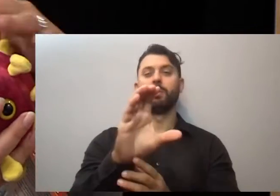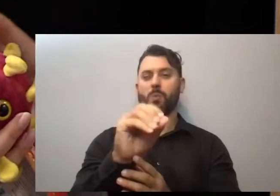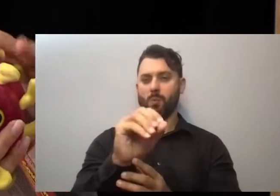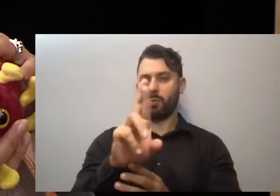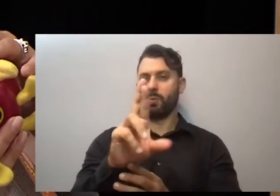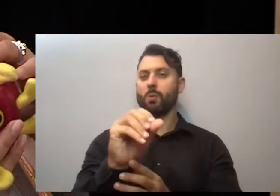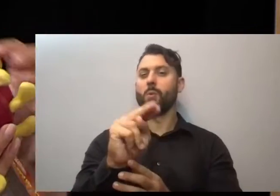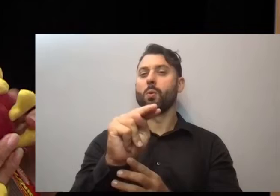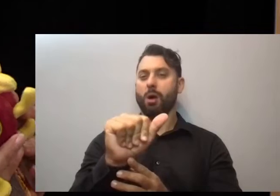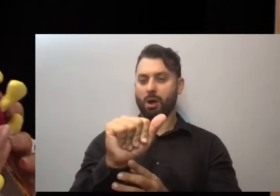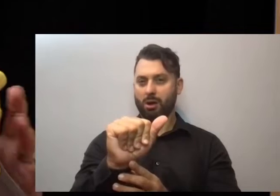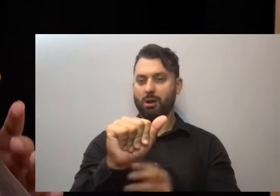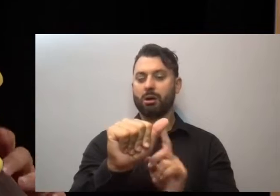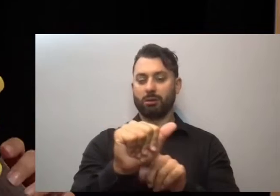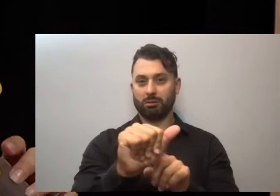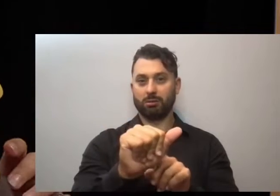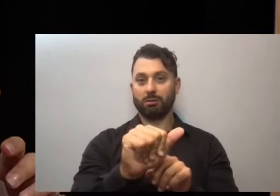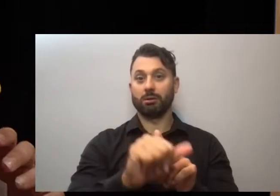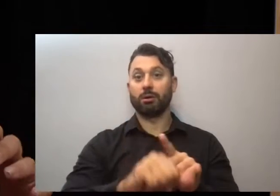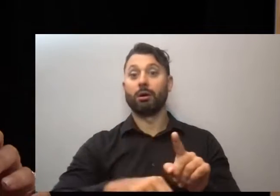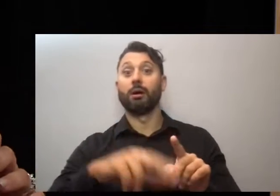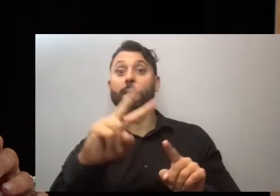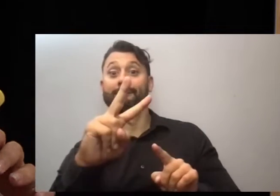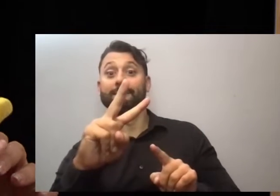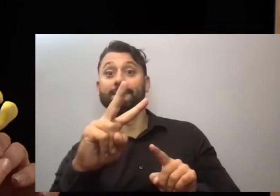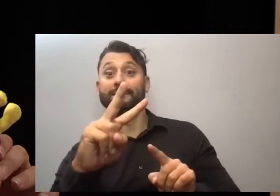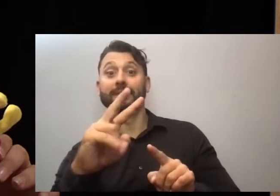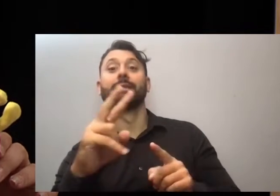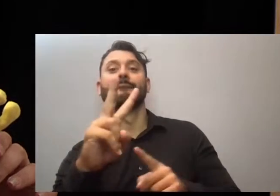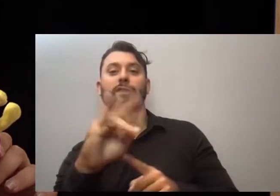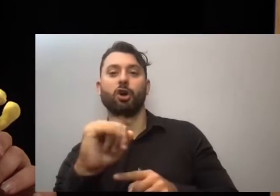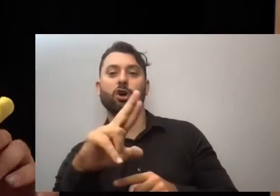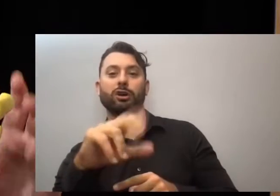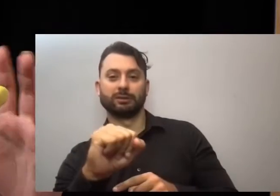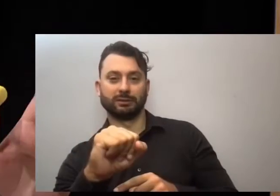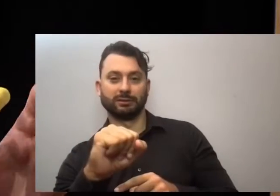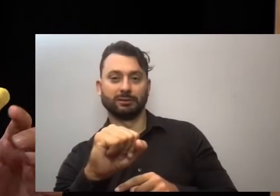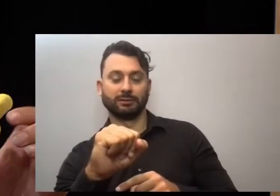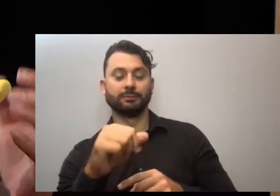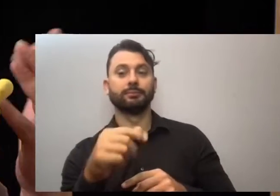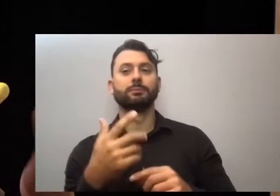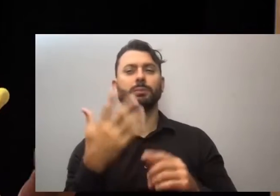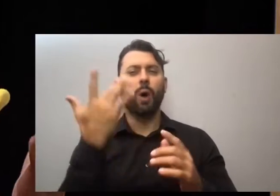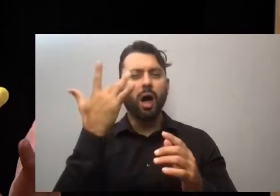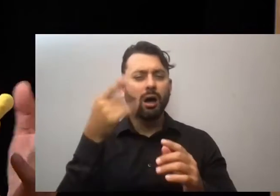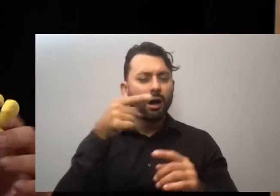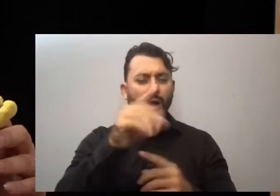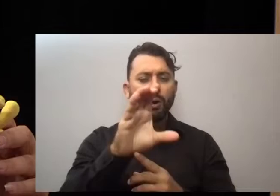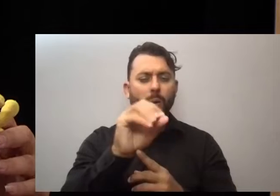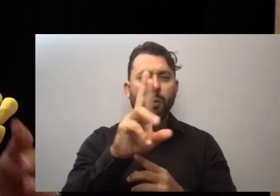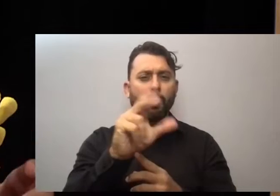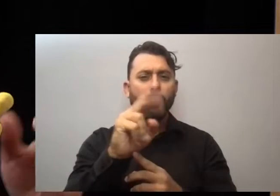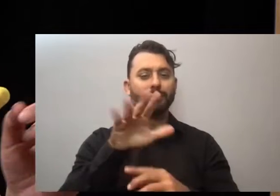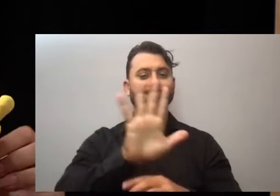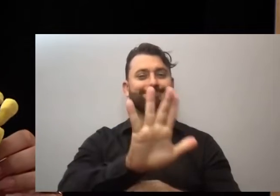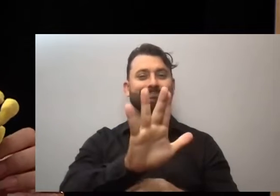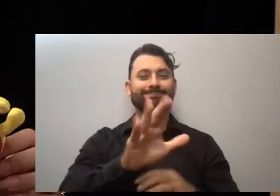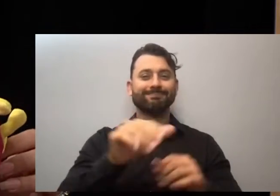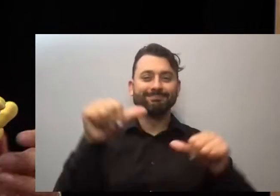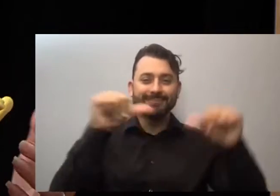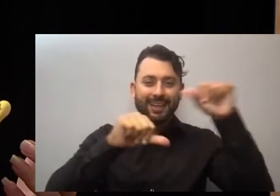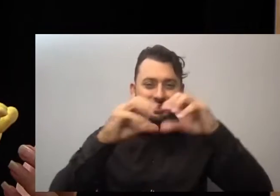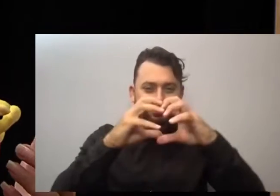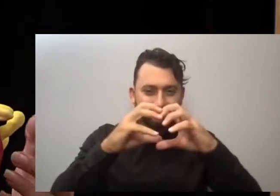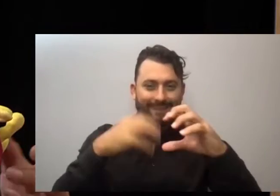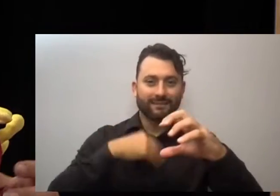a crown on. And then the VI of corona, of COVID is virus. And then the D